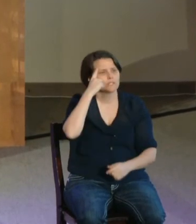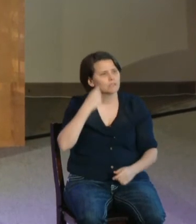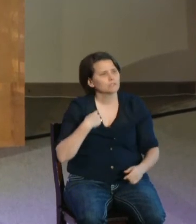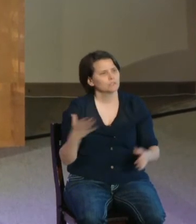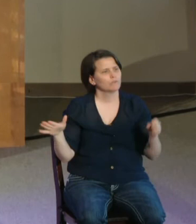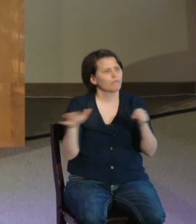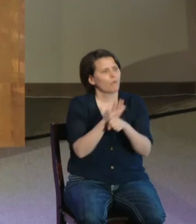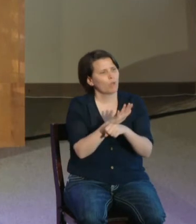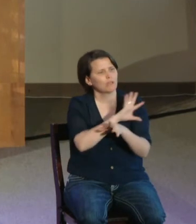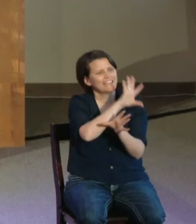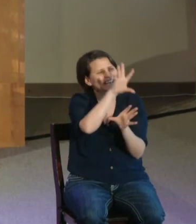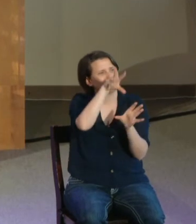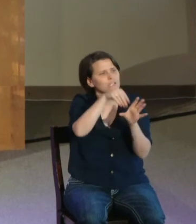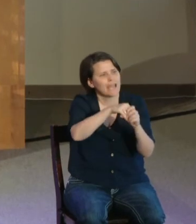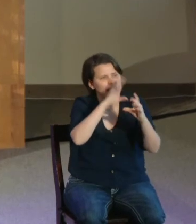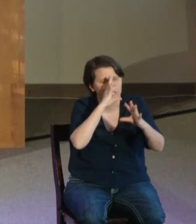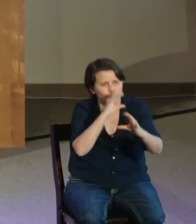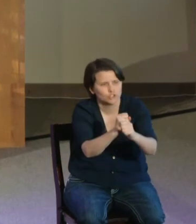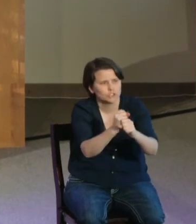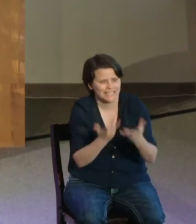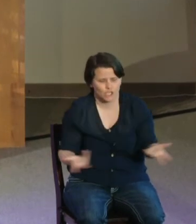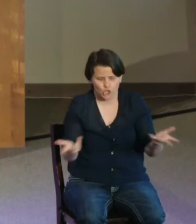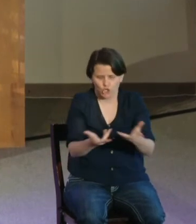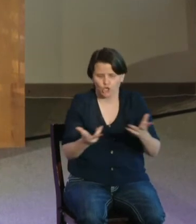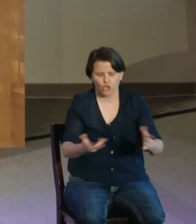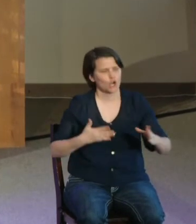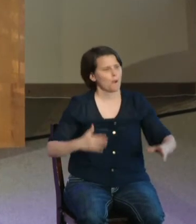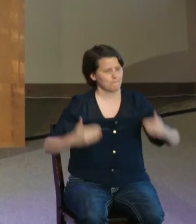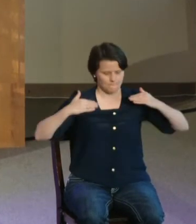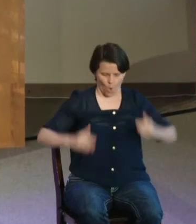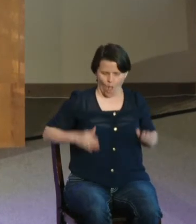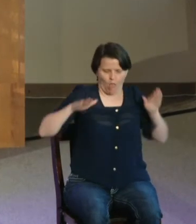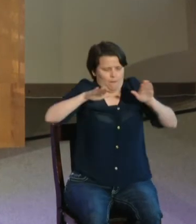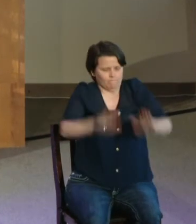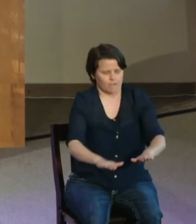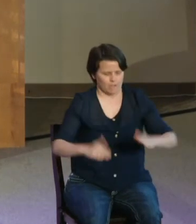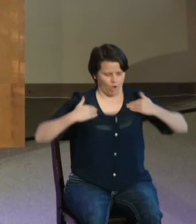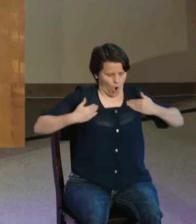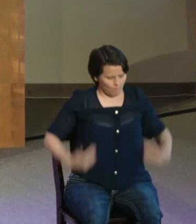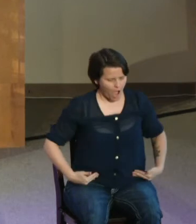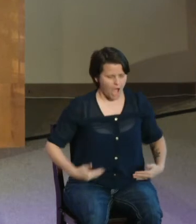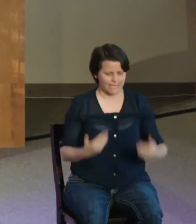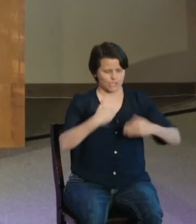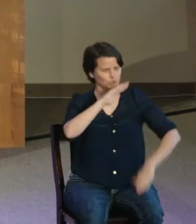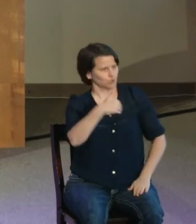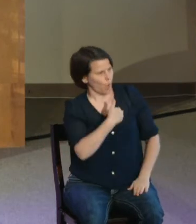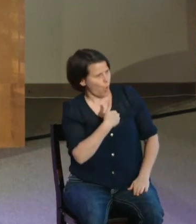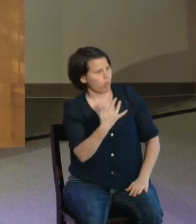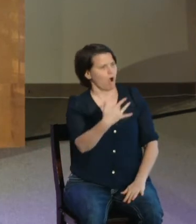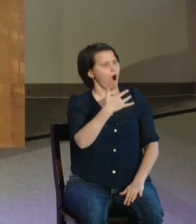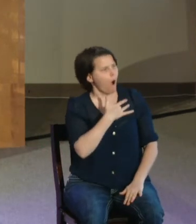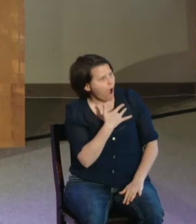here. Both feet in, body in, heart in, soul in,